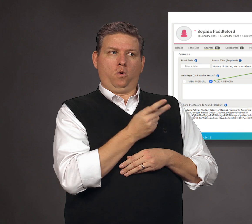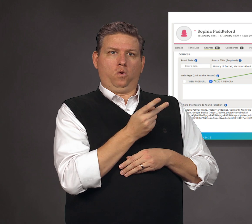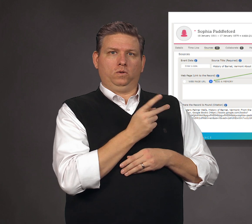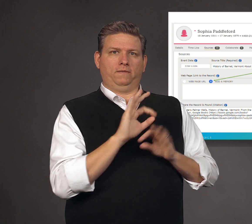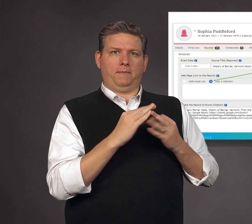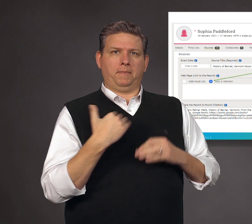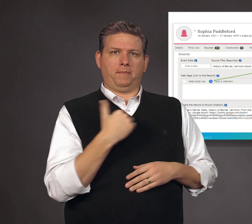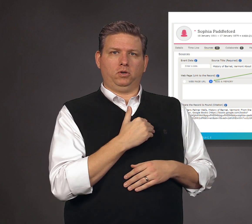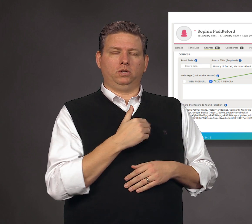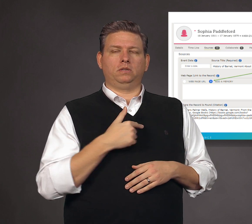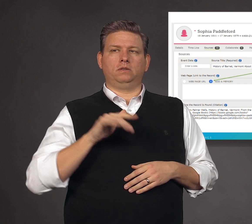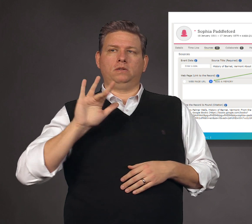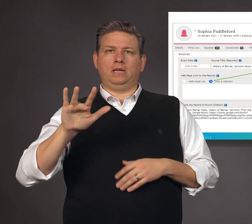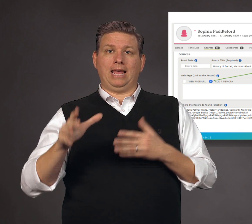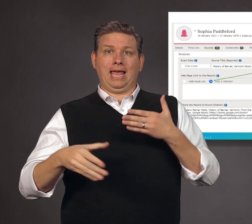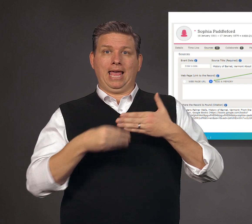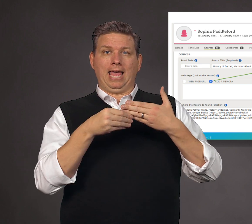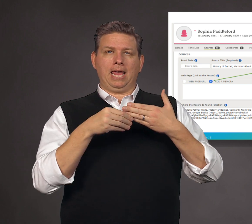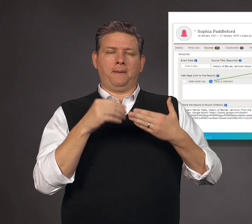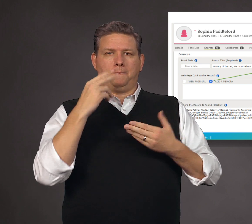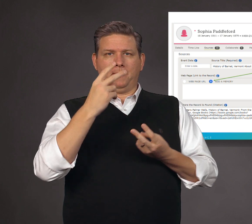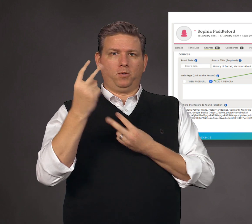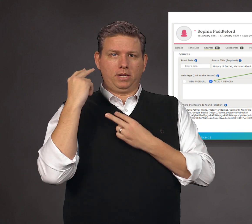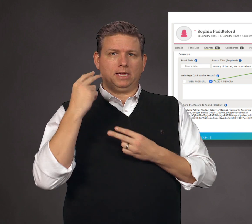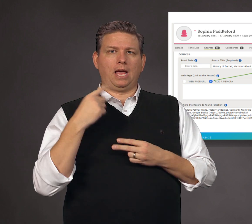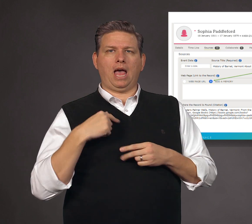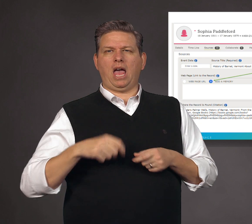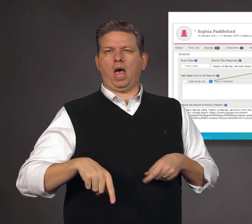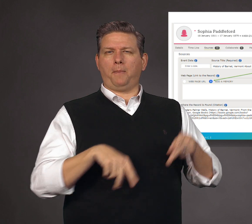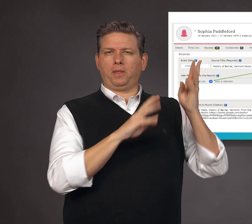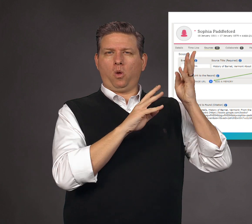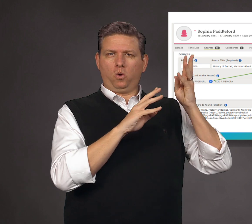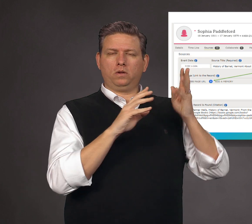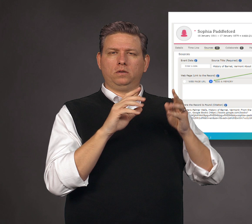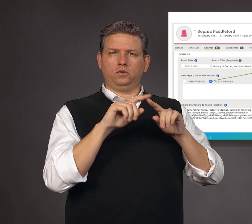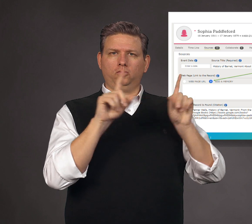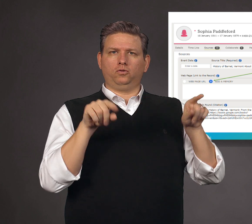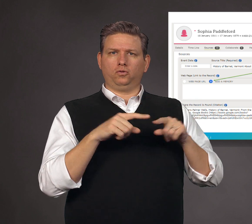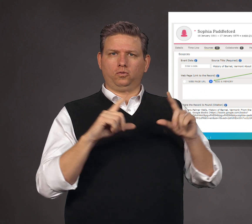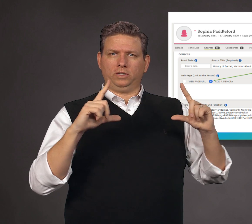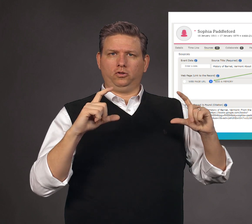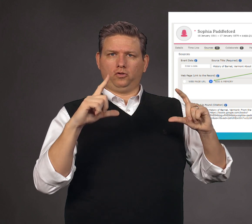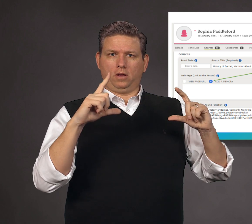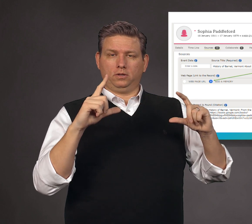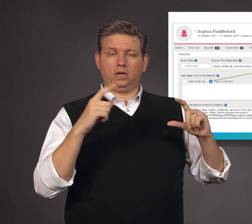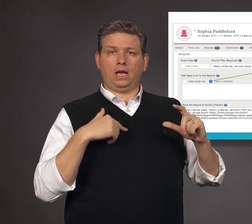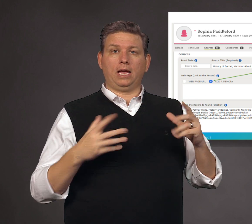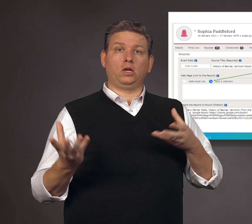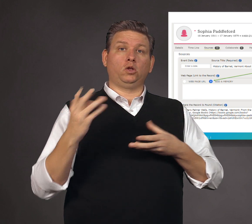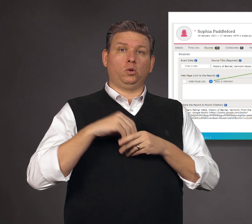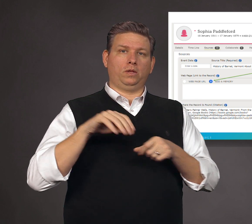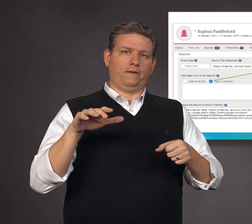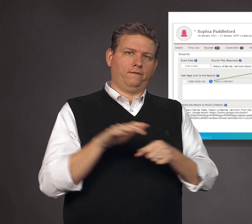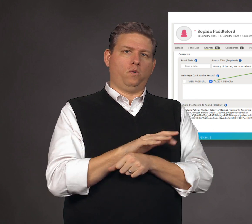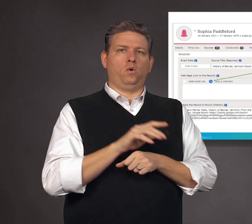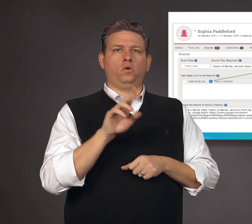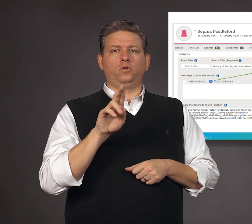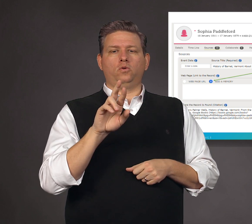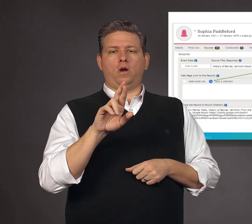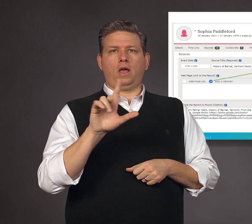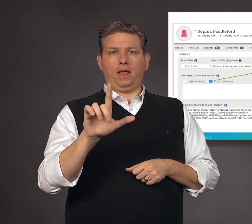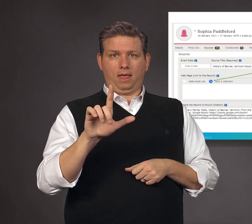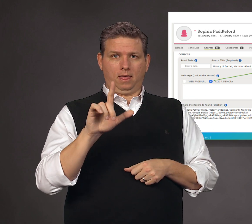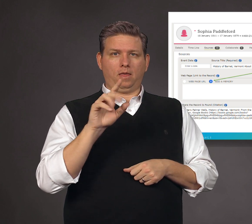to Add a Memory and uploaded a screenshot of that page. In this case, I went ahead and included the full URL to the source in my